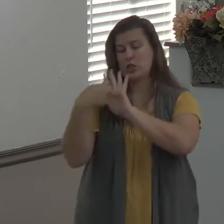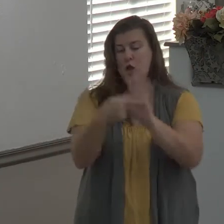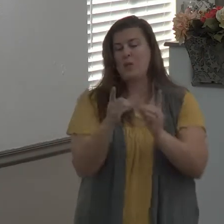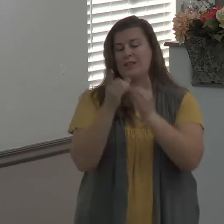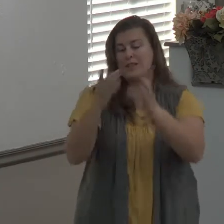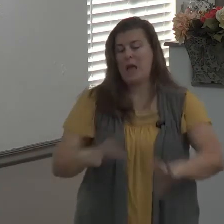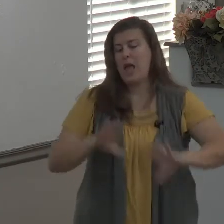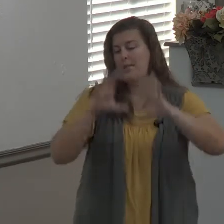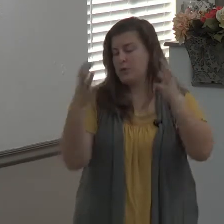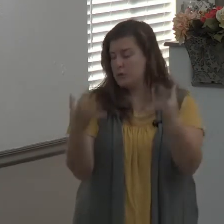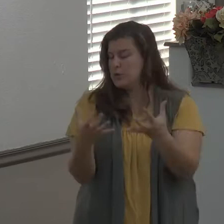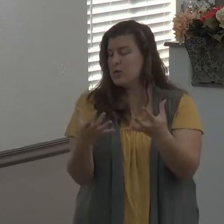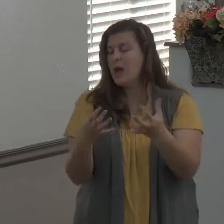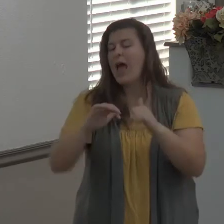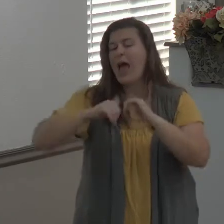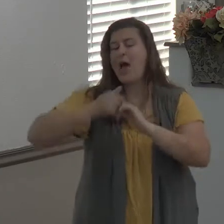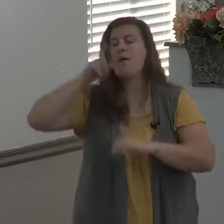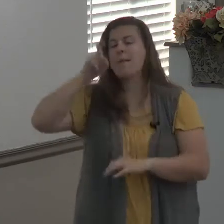Bible says,